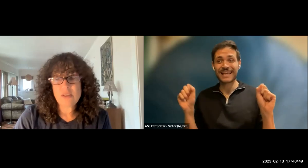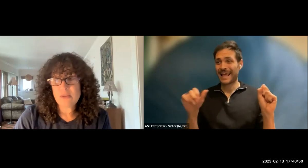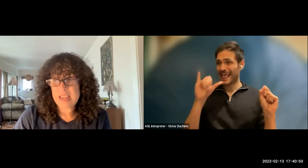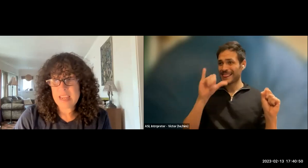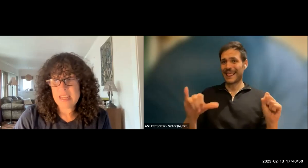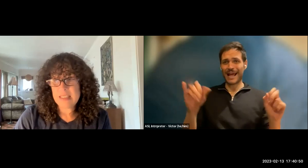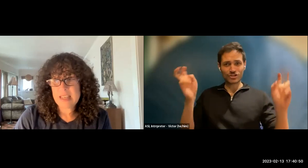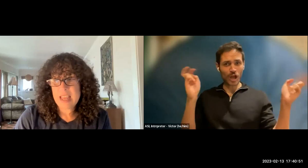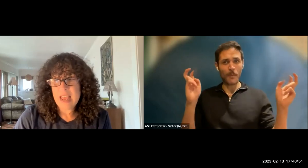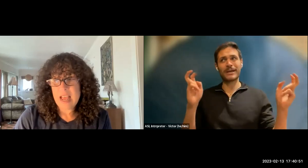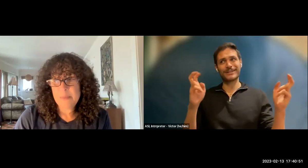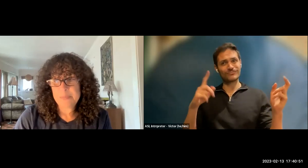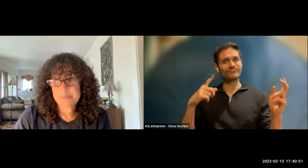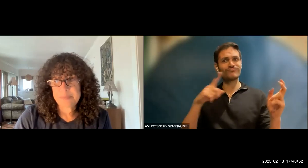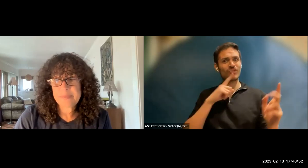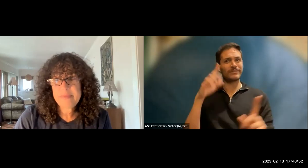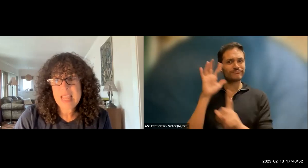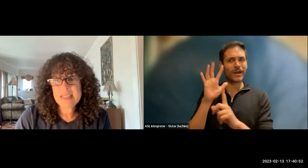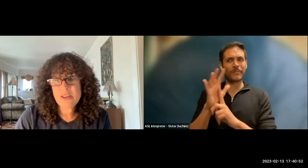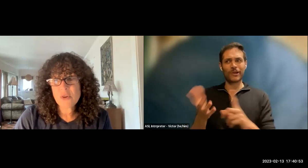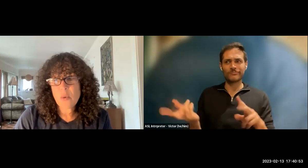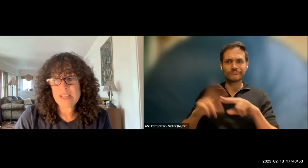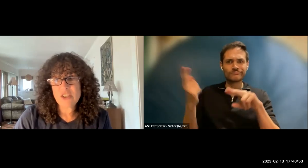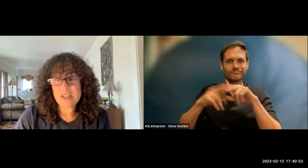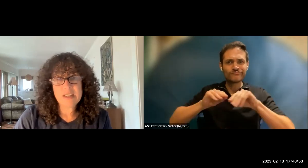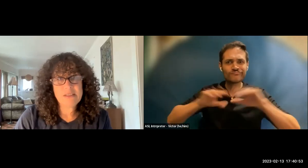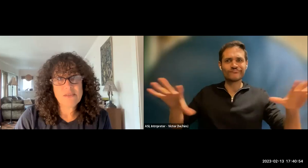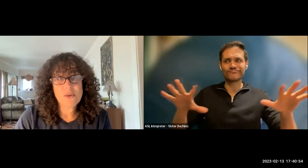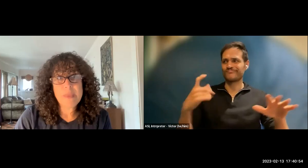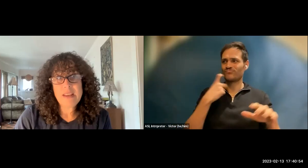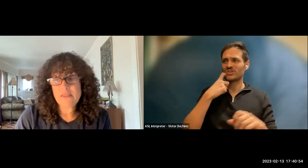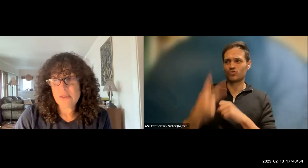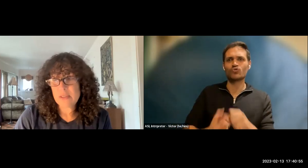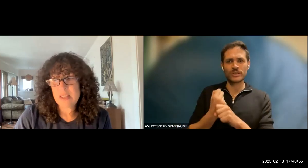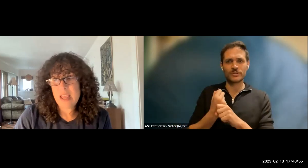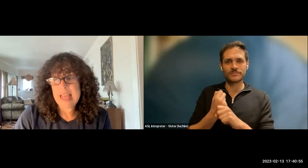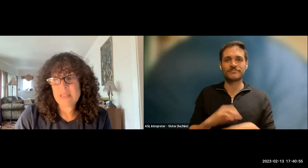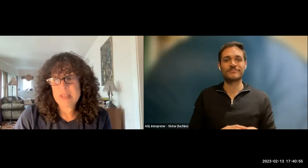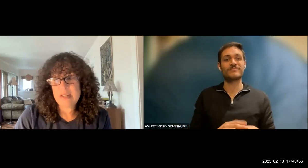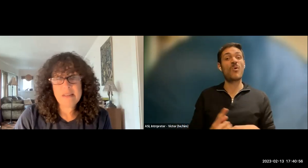the past 2 decades, a central question